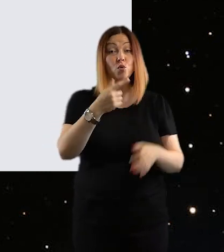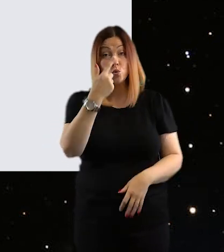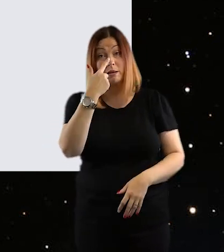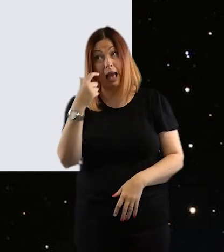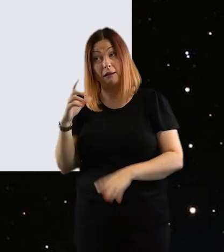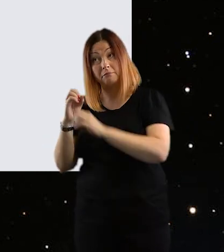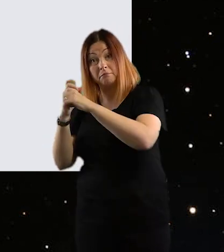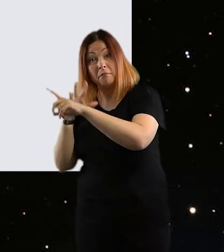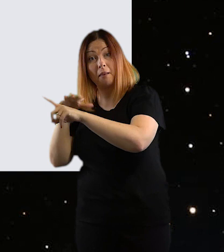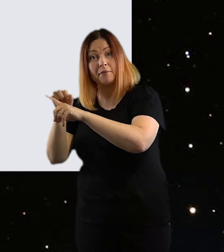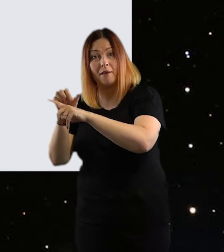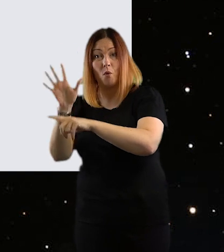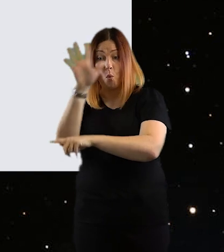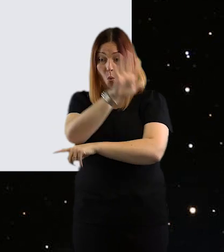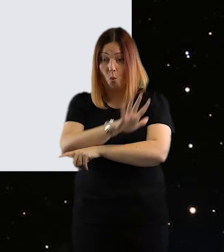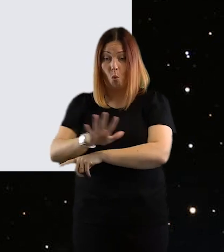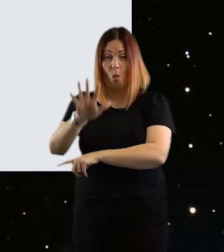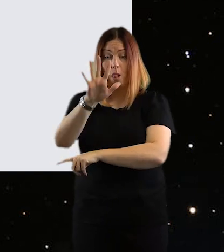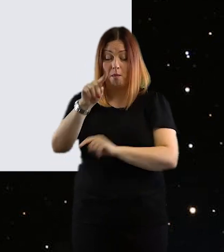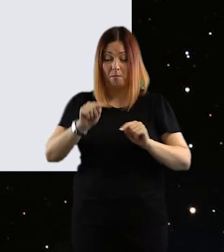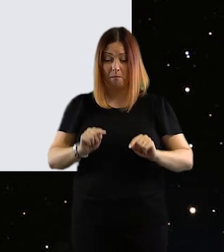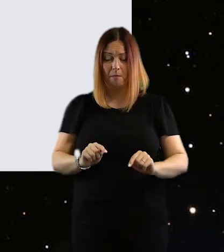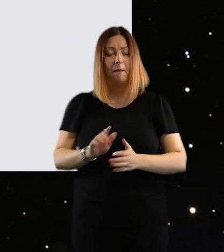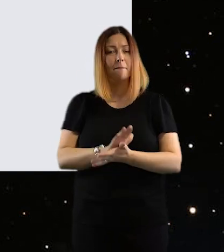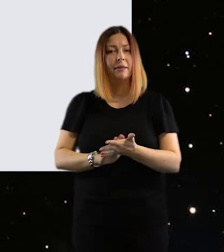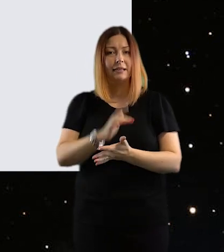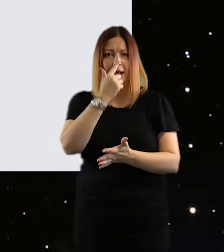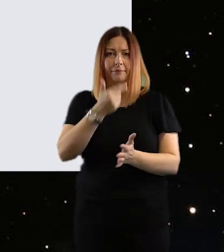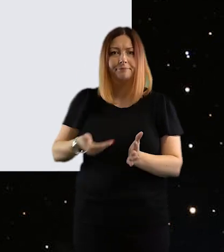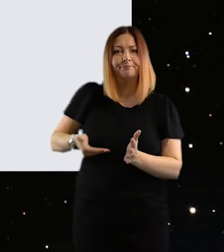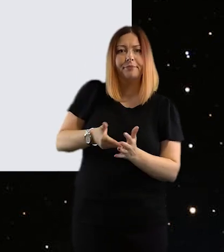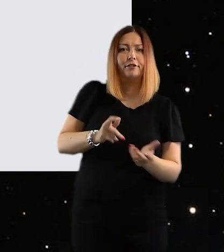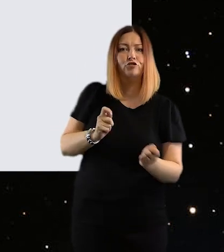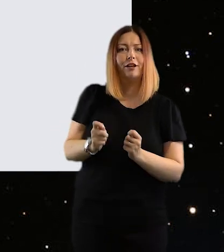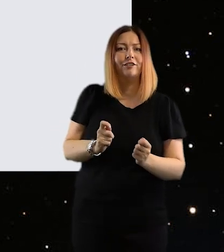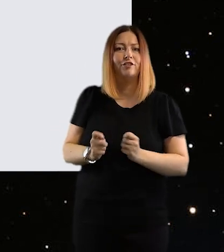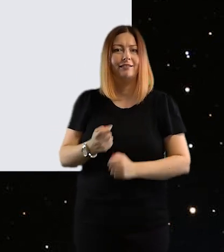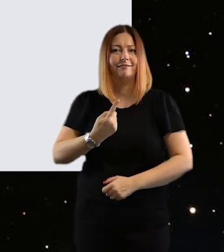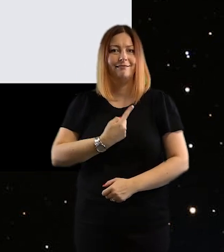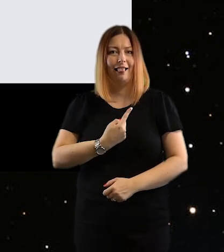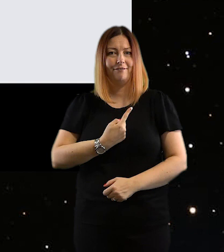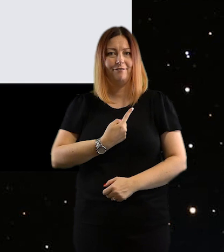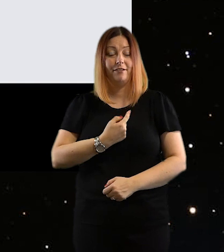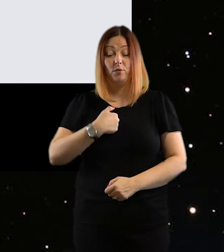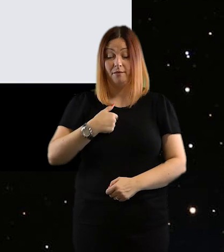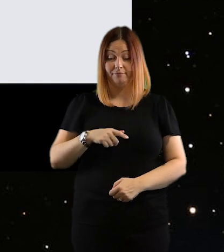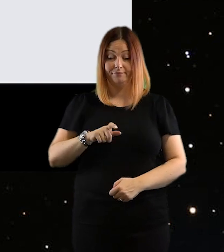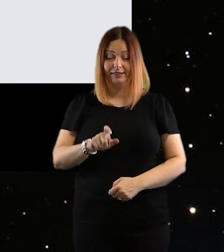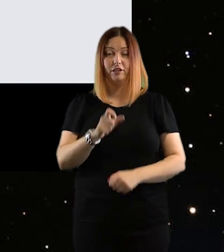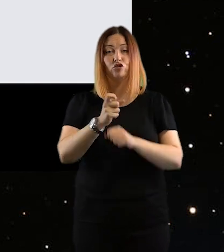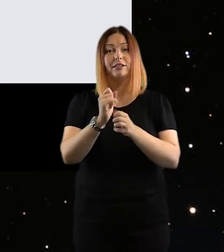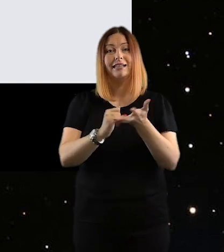us to put our own settings and make choices for ourselves. So we're going to go ahead and we're going to click GCSE